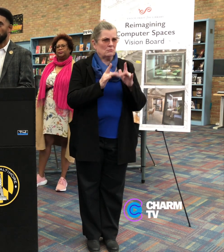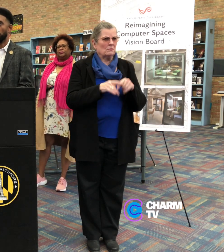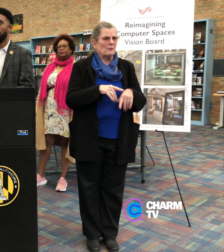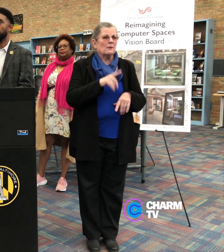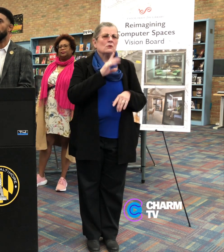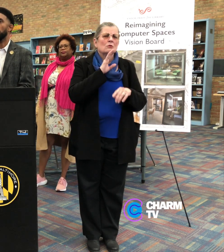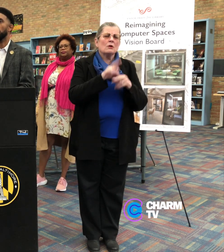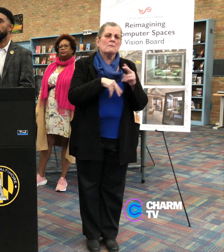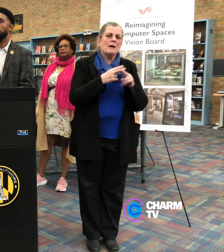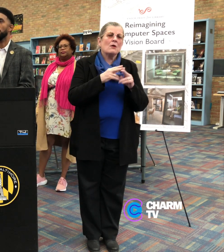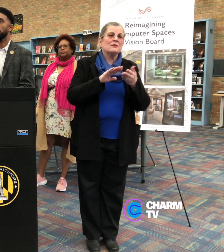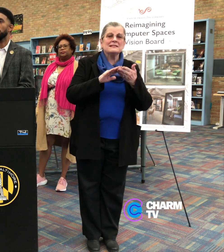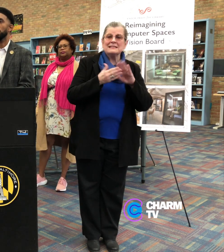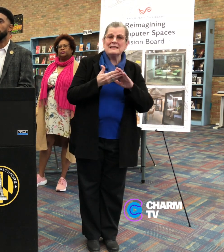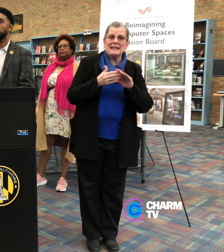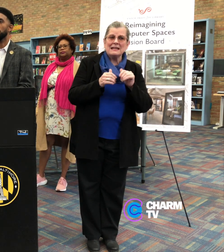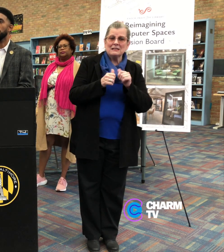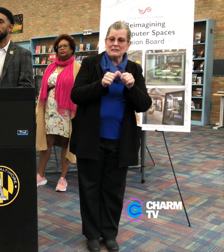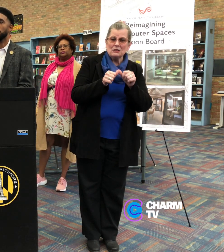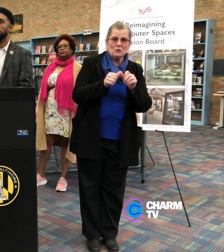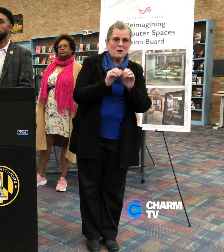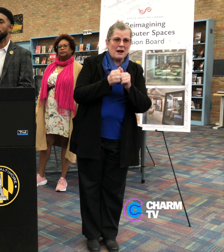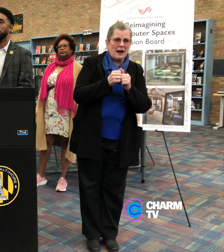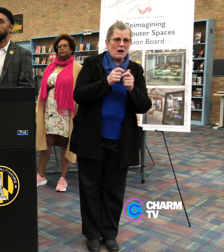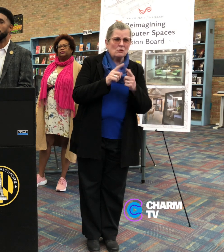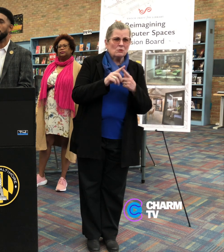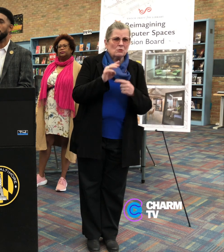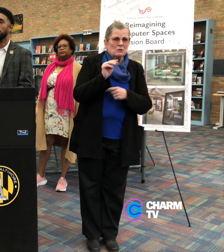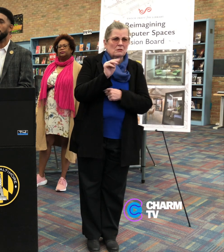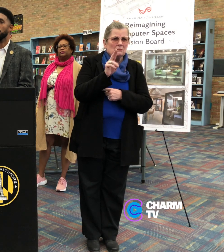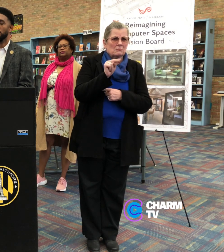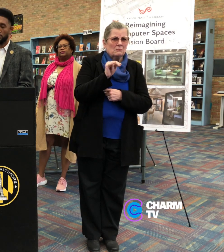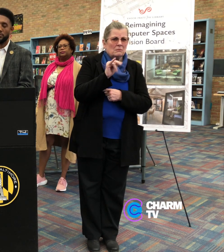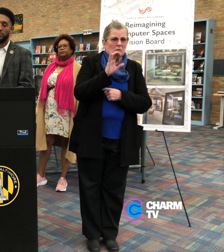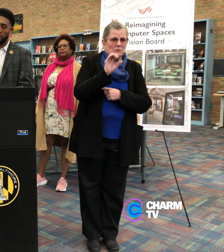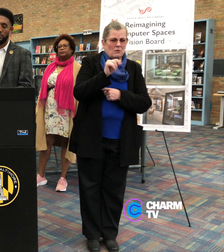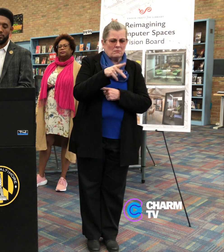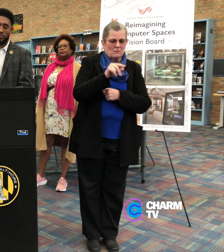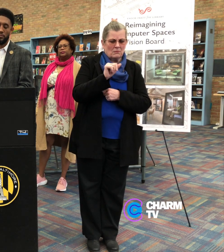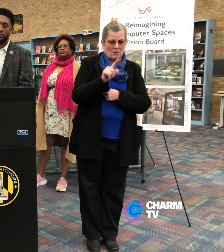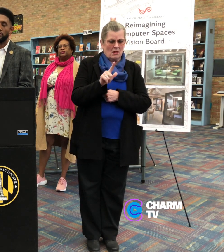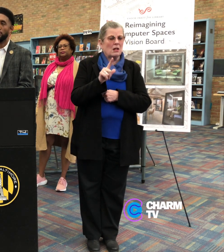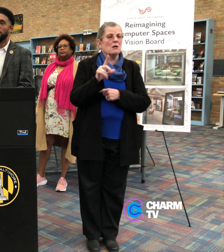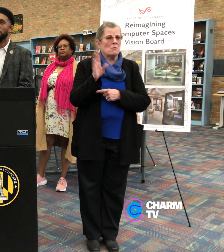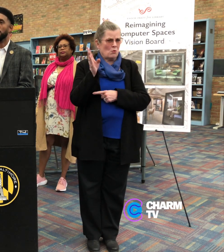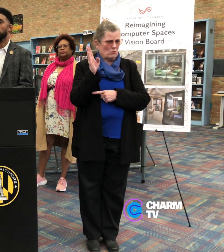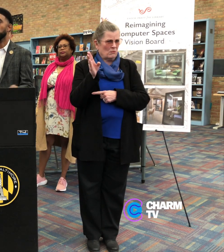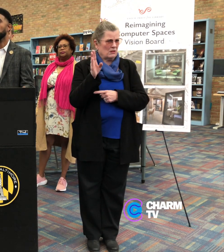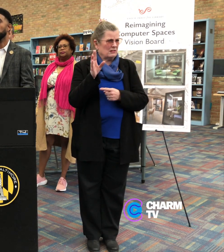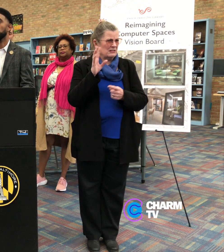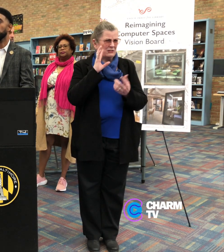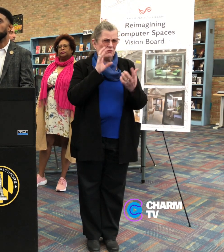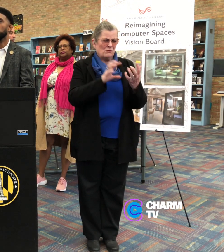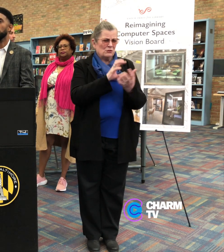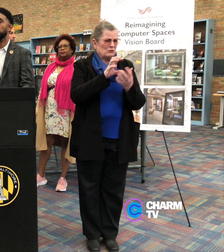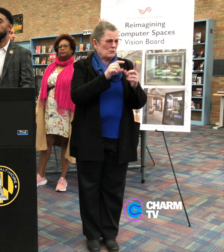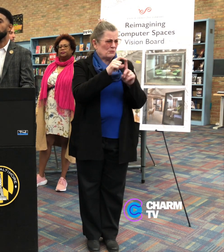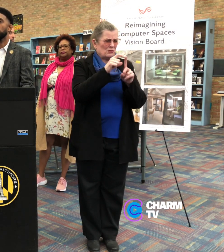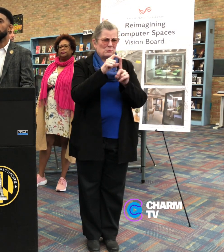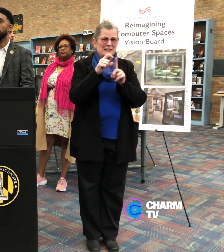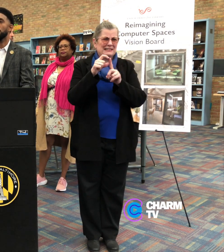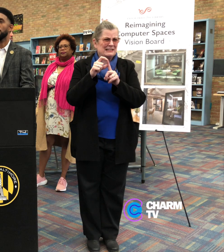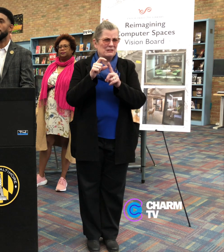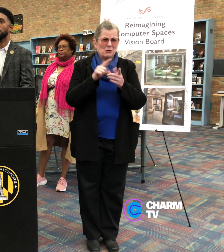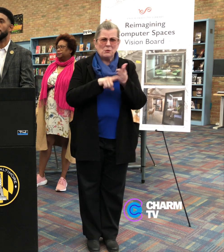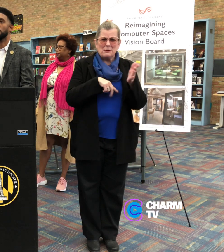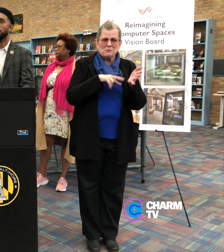going to continue to pursue municipal broadband. It's a term that I think can mean different things to different people. I'm wondering if you can talk about what that means to you. What